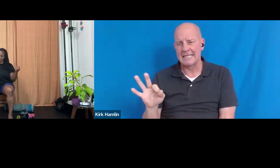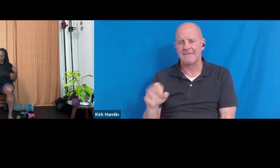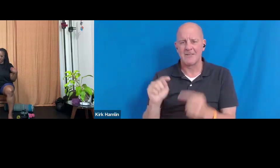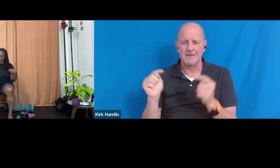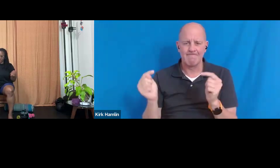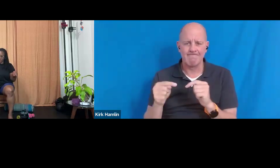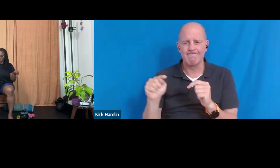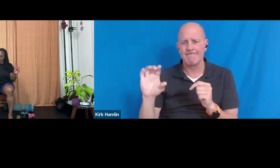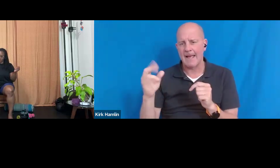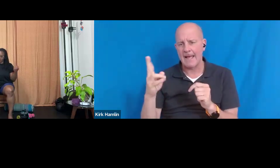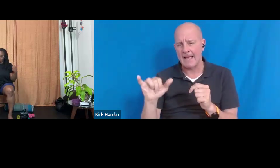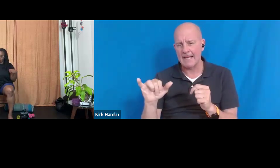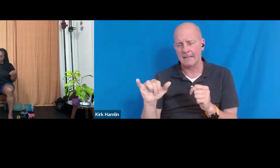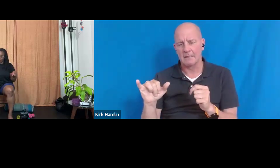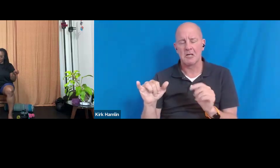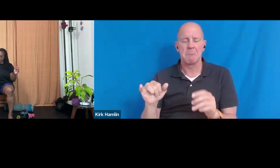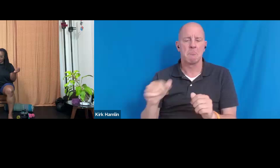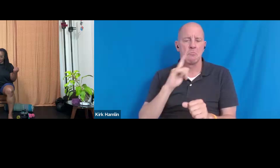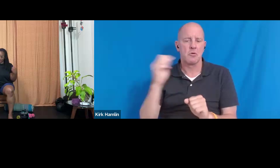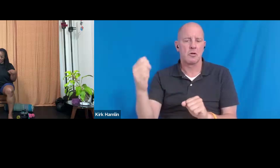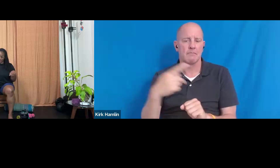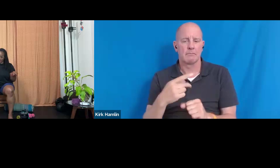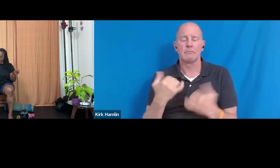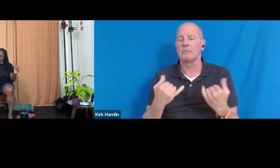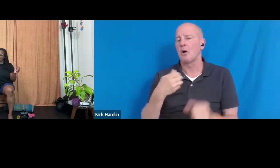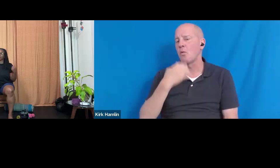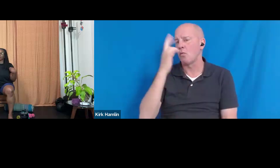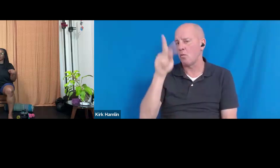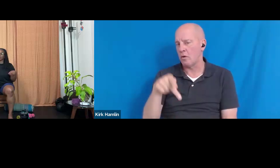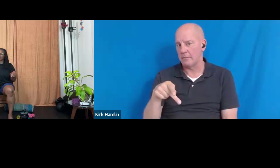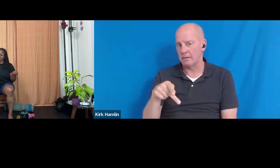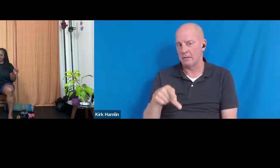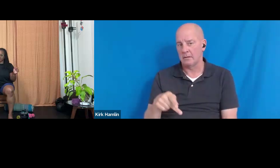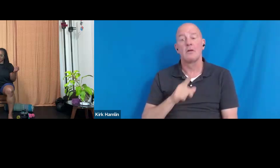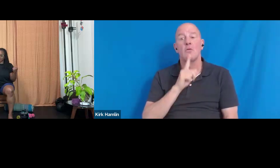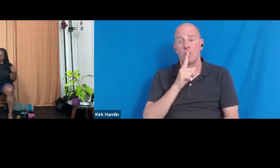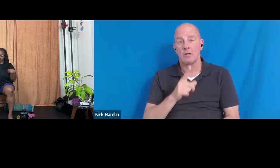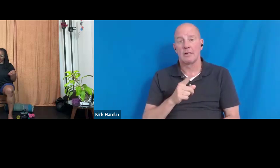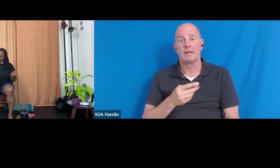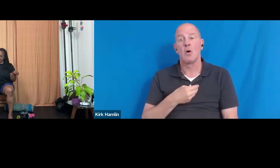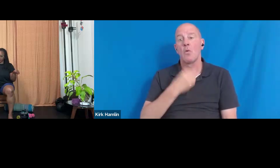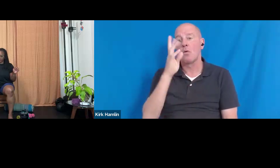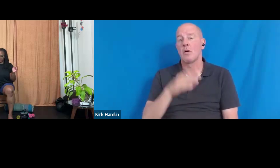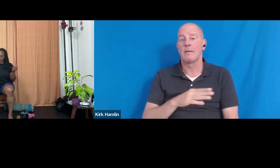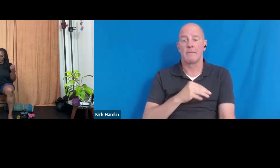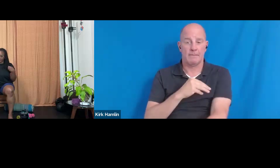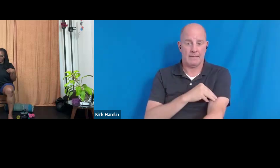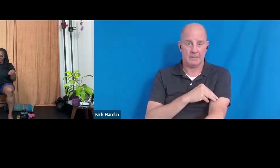wrist. So the warm up is not only literally warming up your muscles, it's